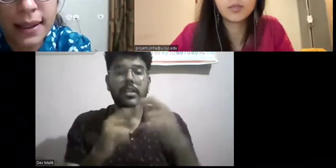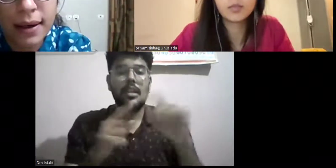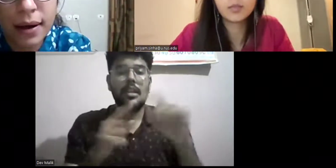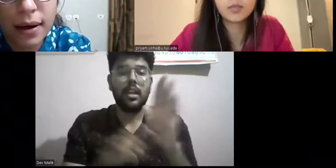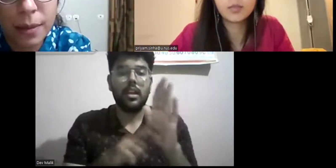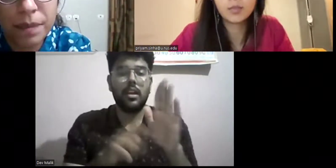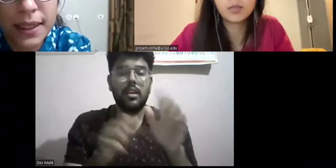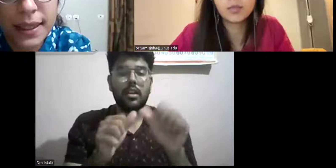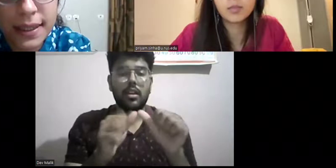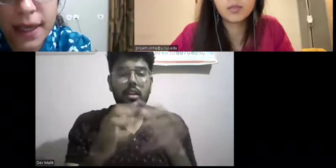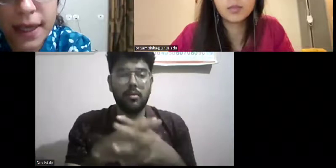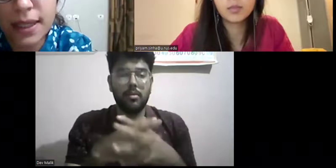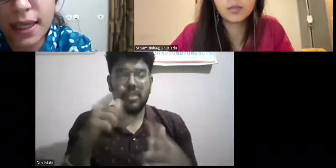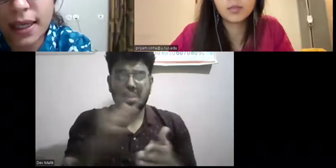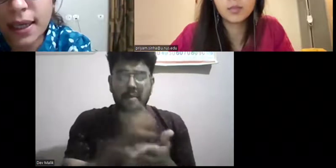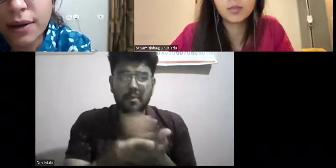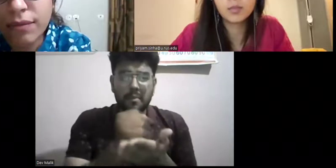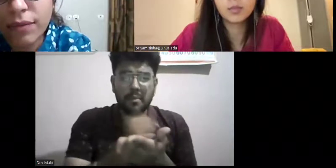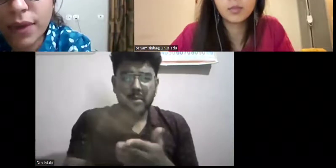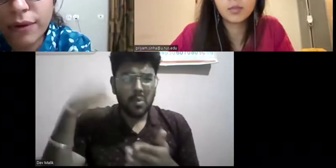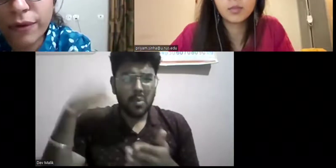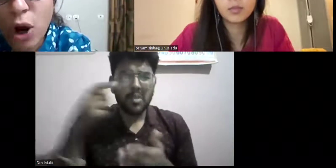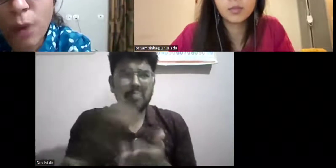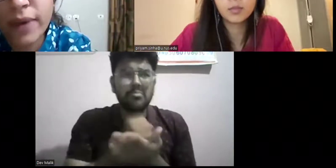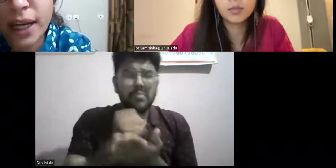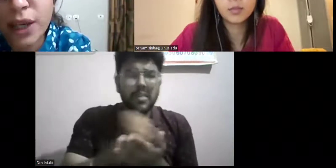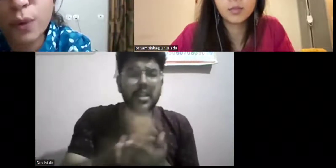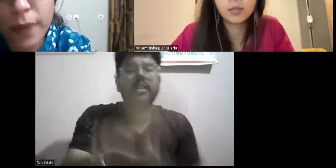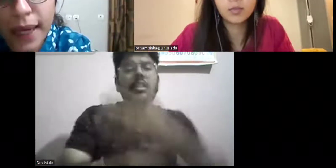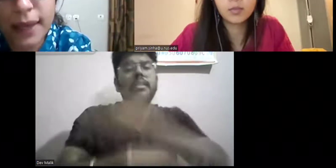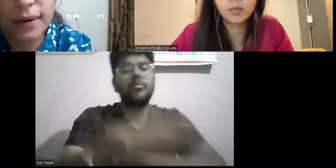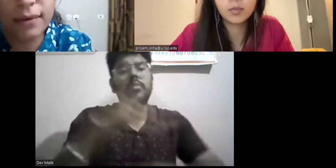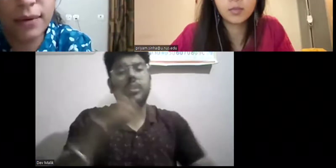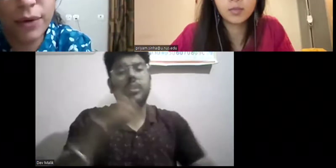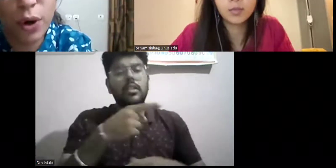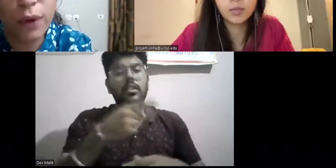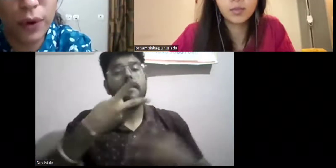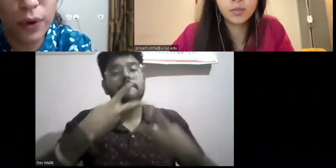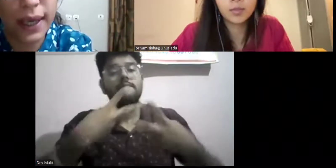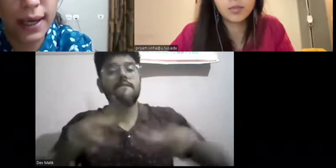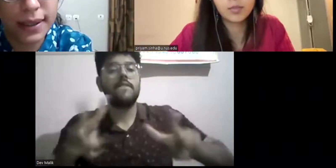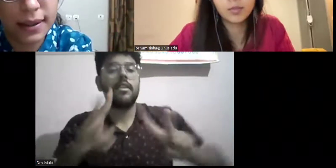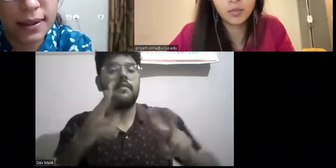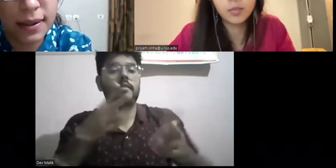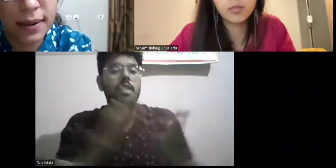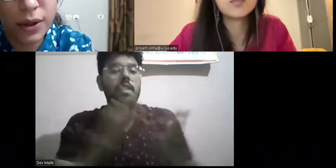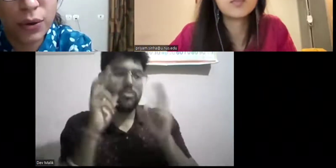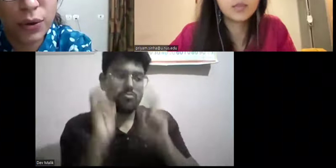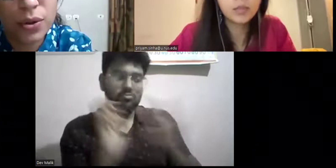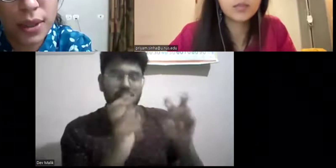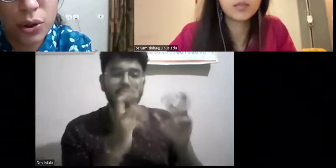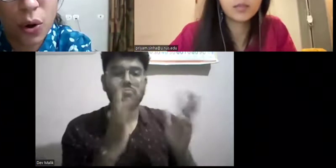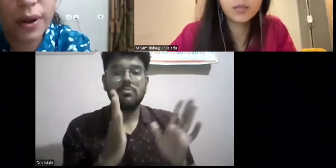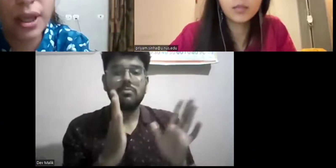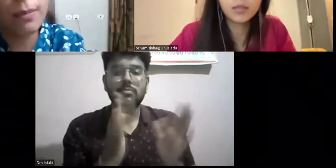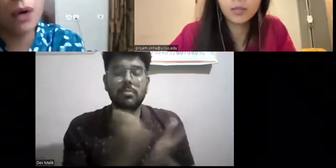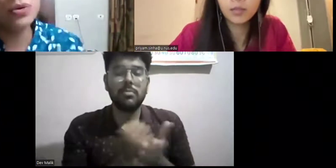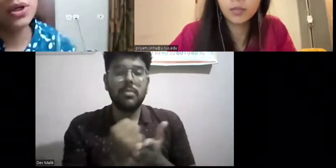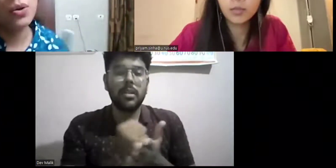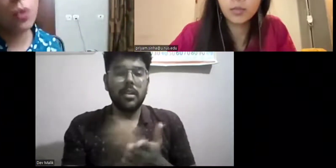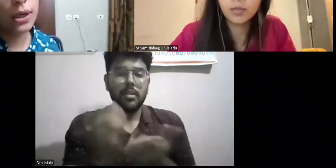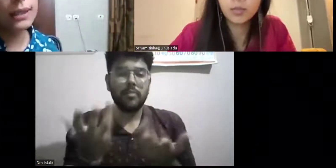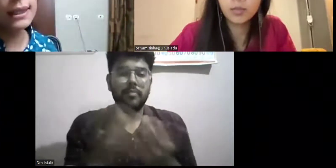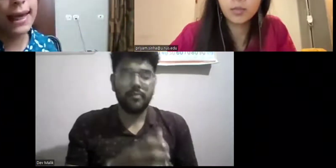at disability from a very humane way of looking at it. Talking